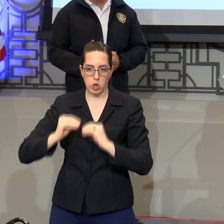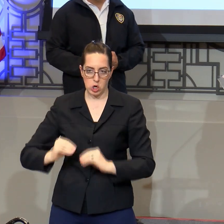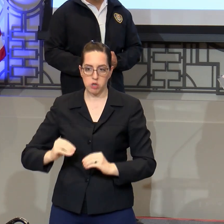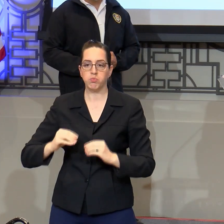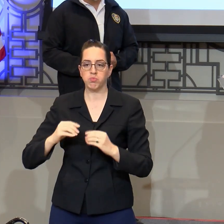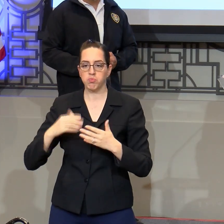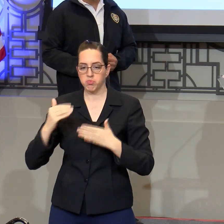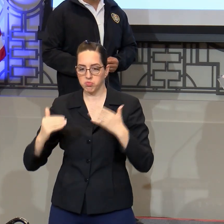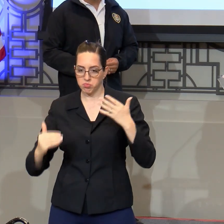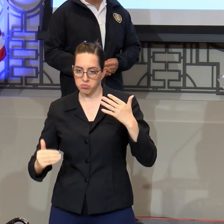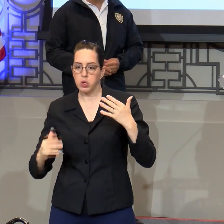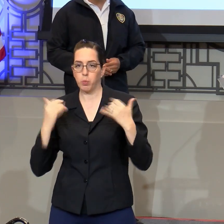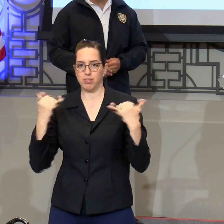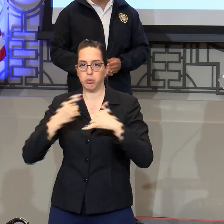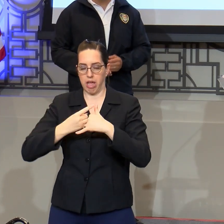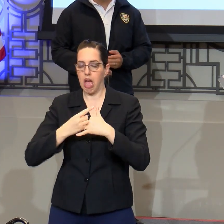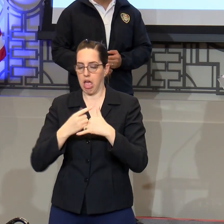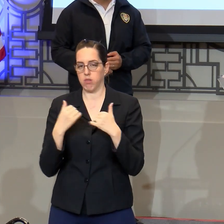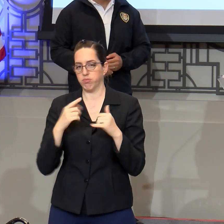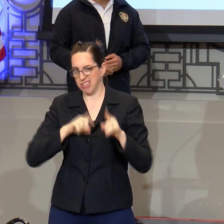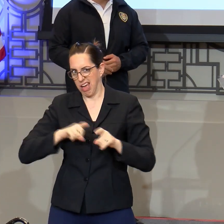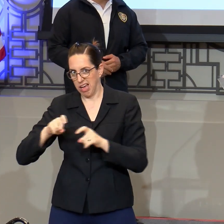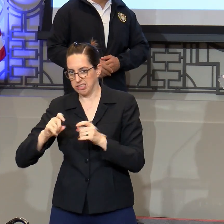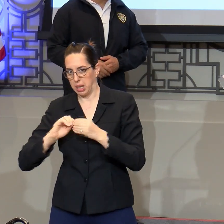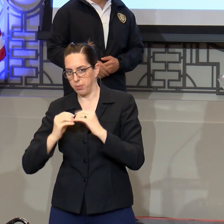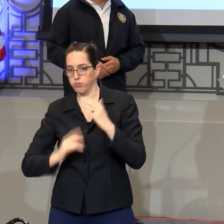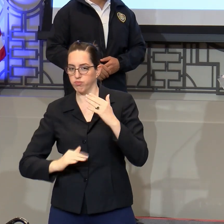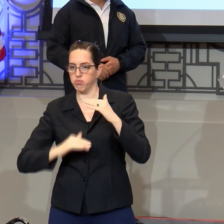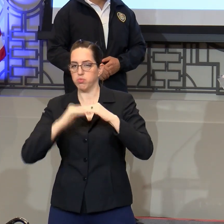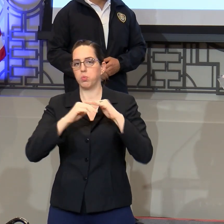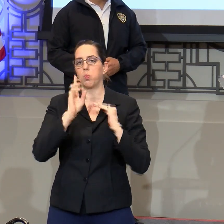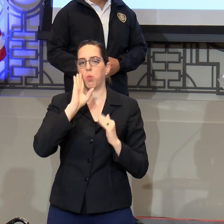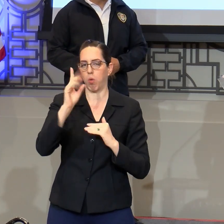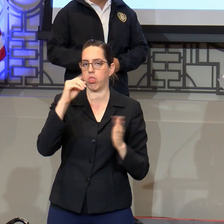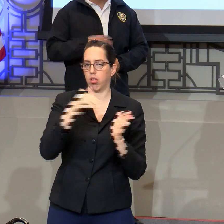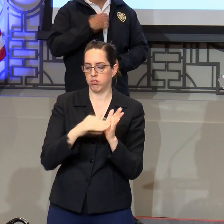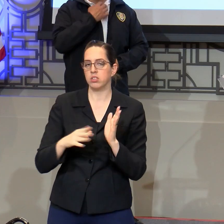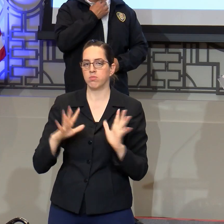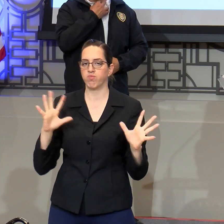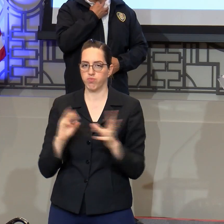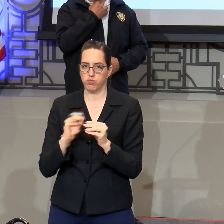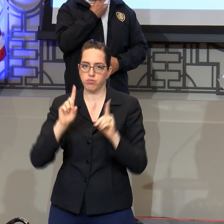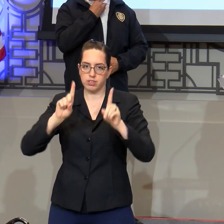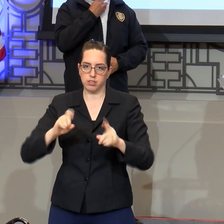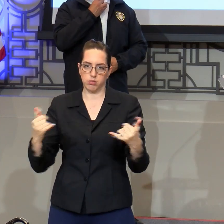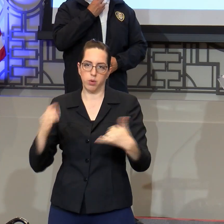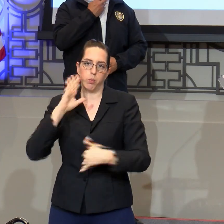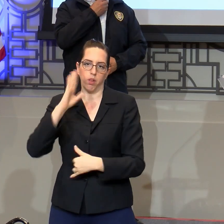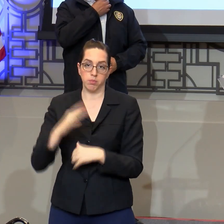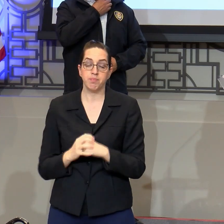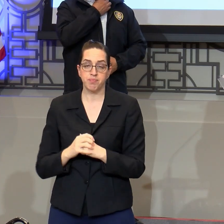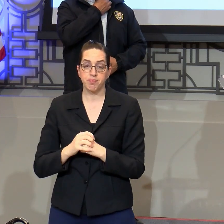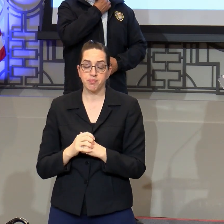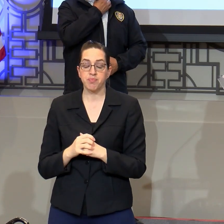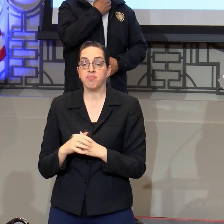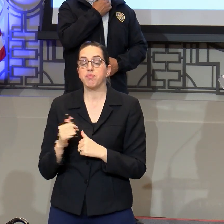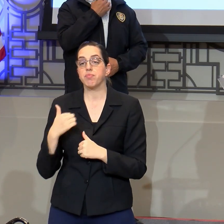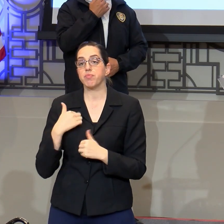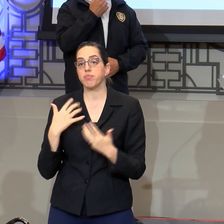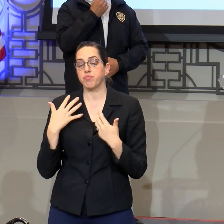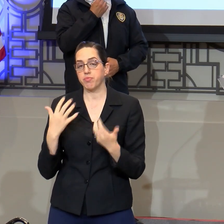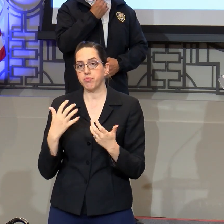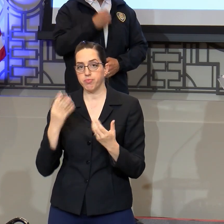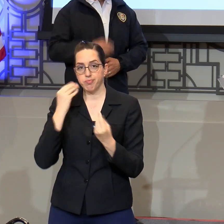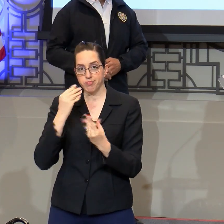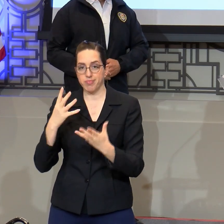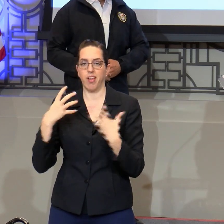our maximum capacity today, again, of 1,000. So I really want to send to acknowledge